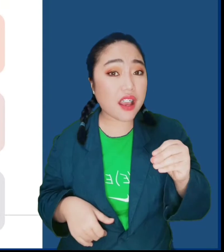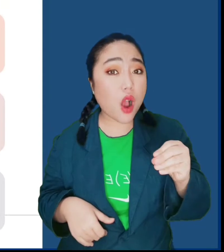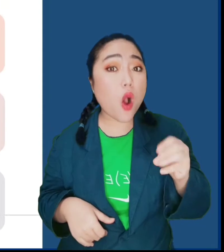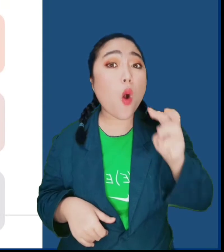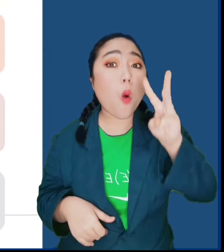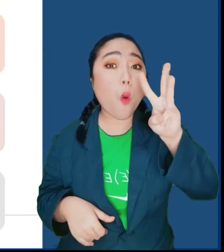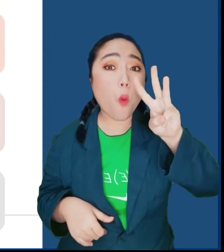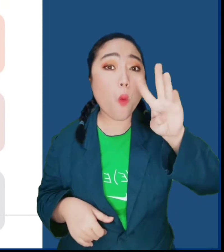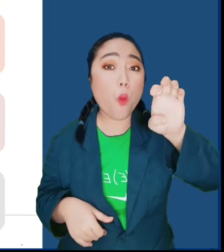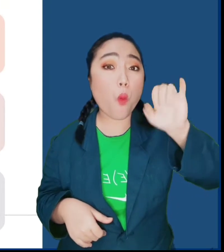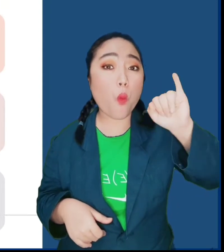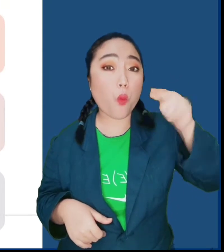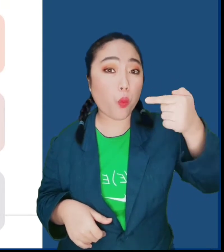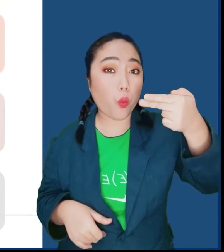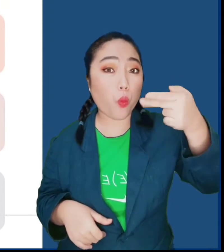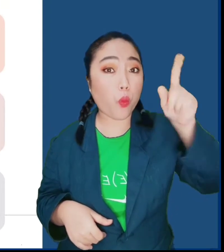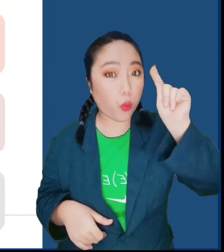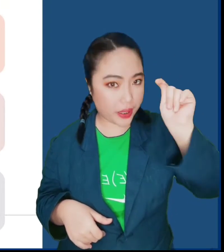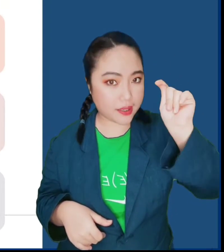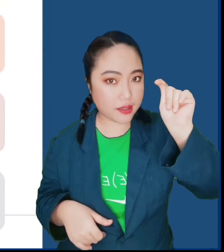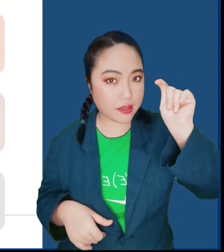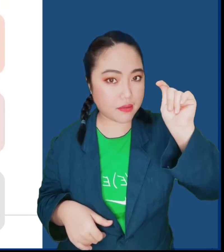weight.